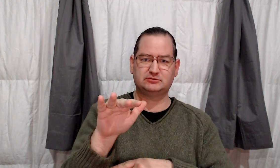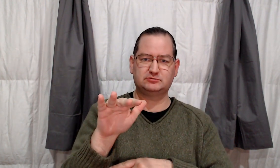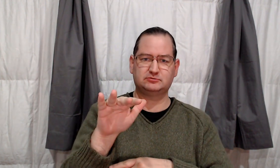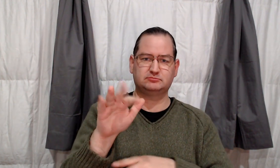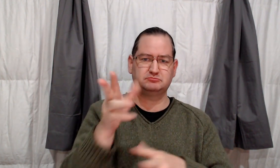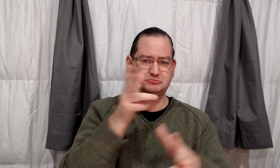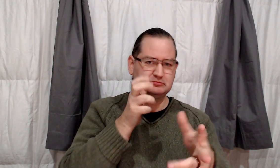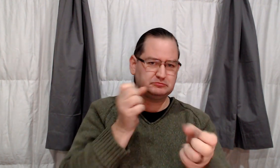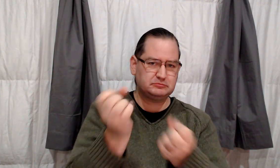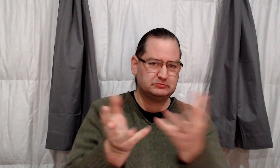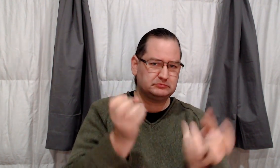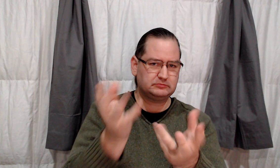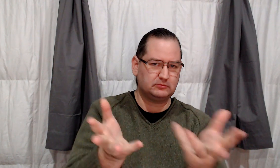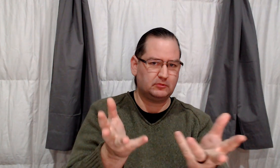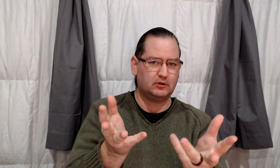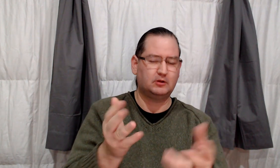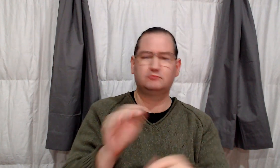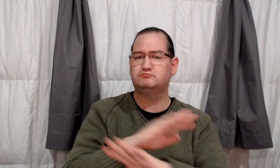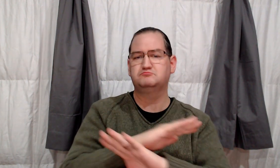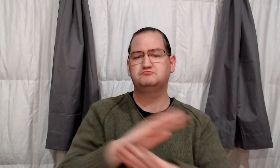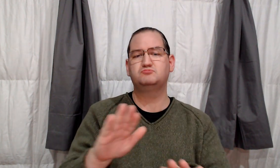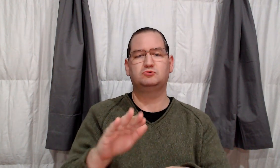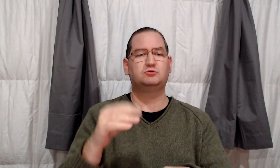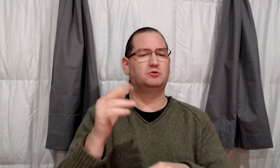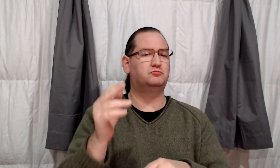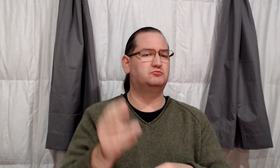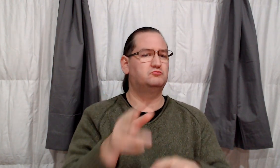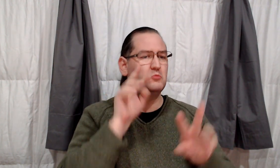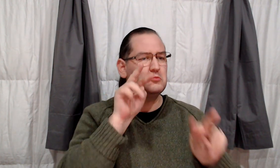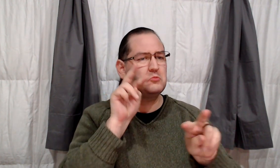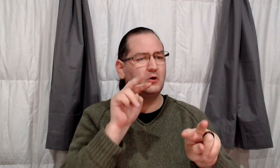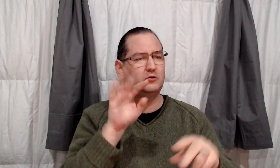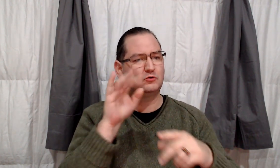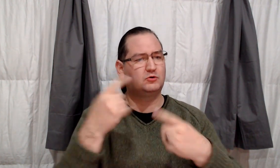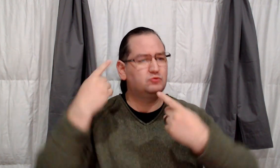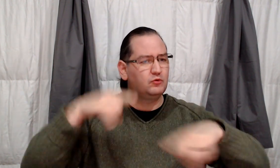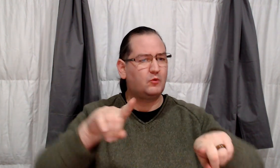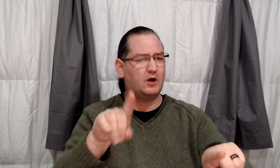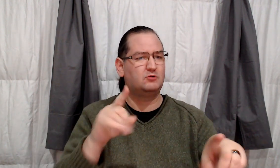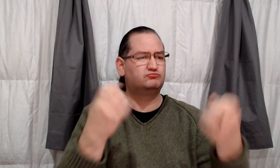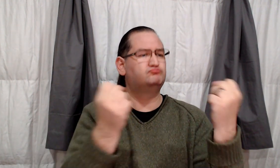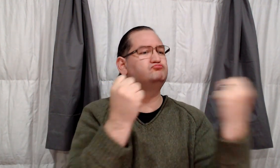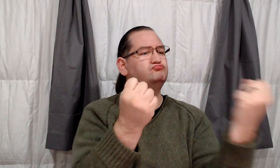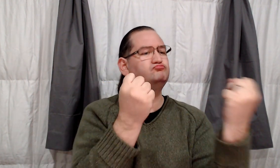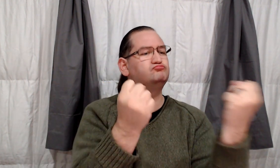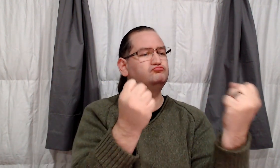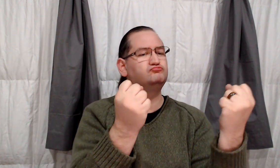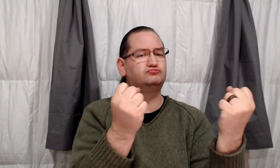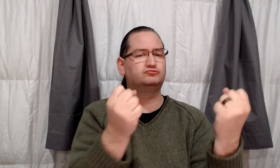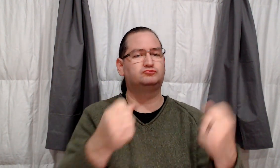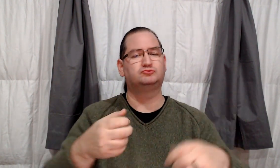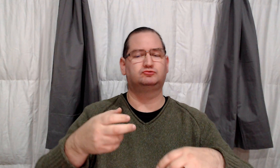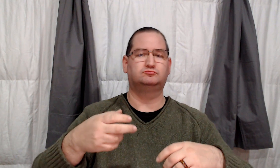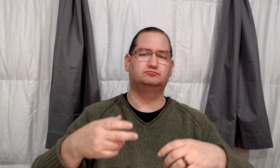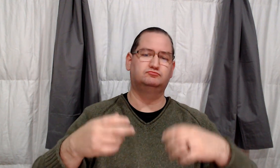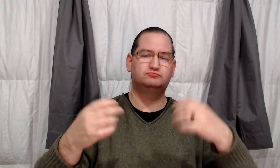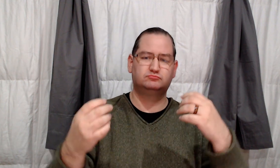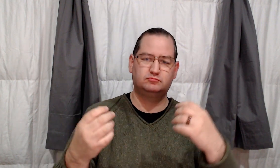while you're driving or working heavy machinery. And you take full responsibility for